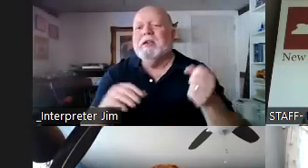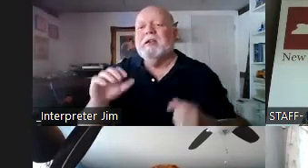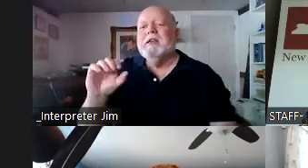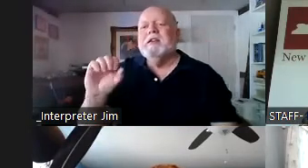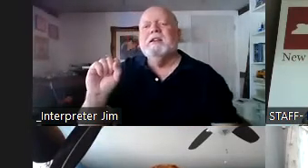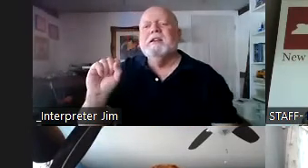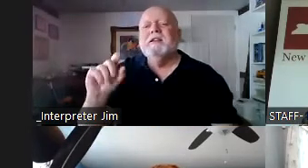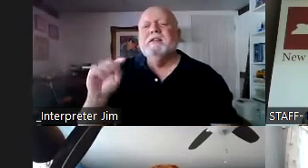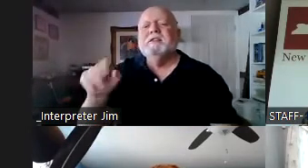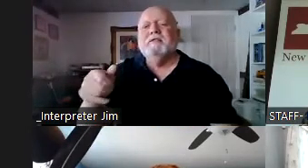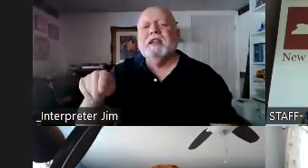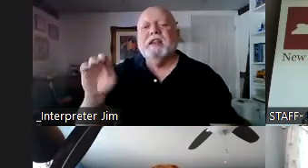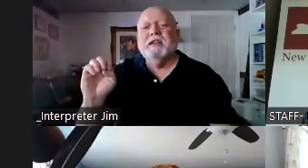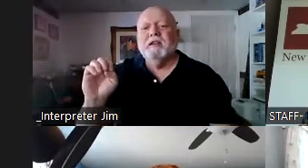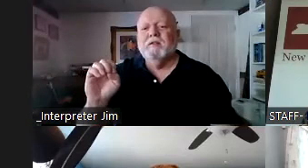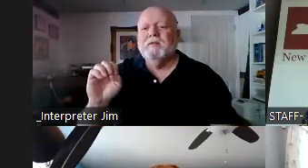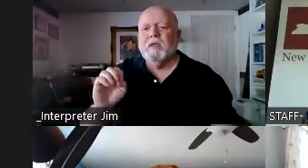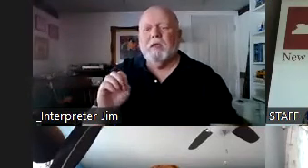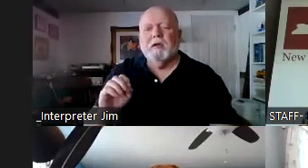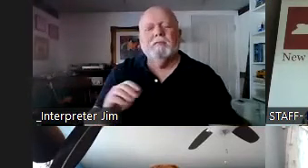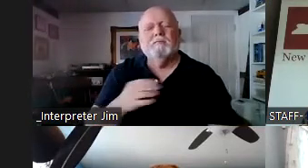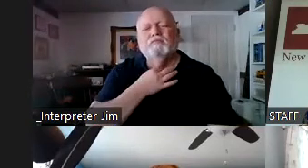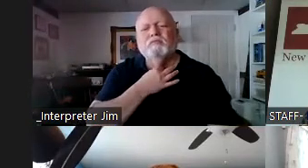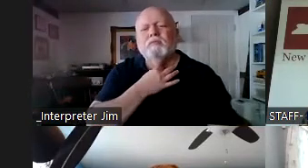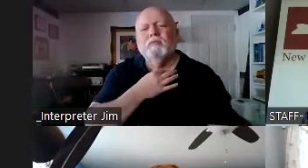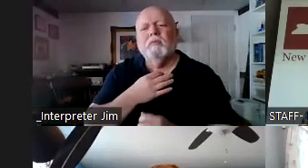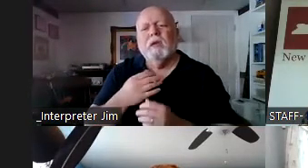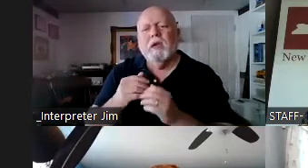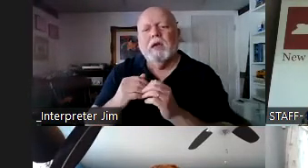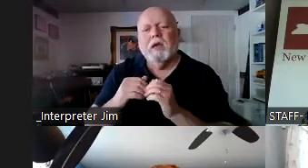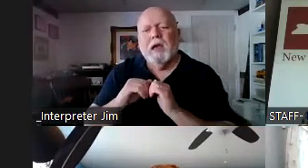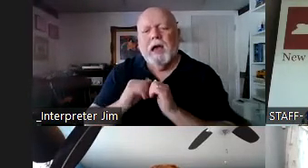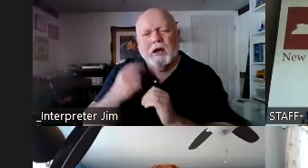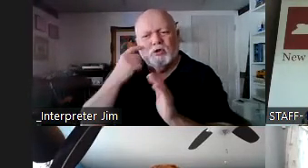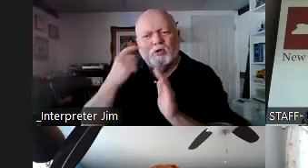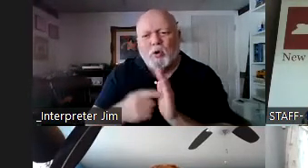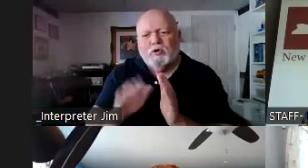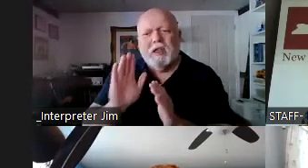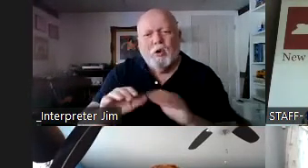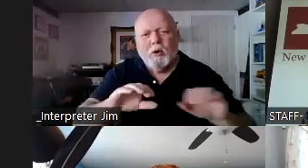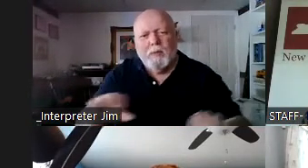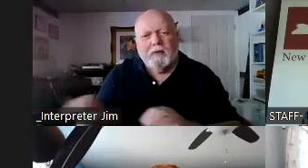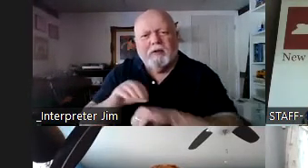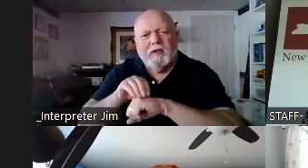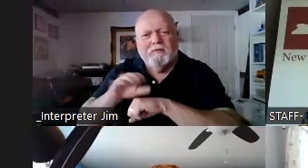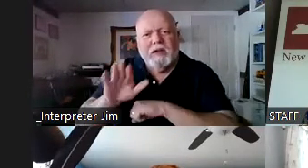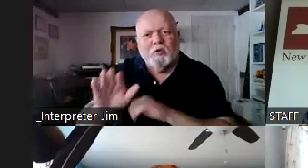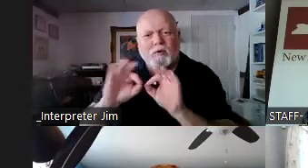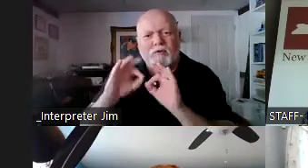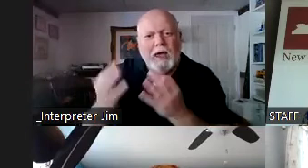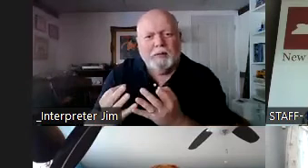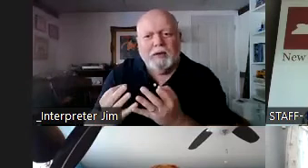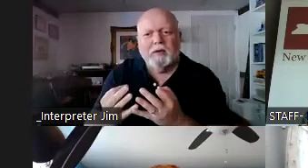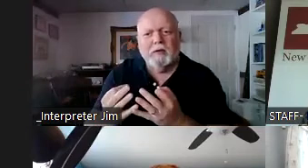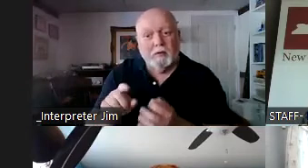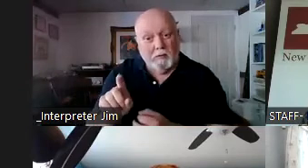ask, how did you notice that, your behavior was affecting your family? And was this part of what